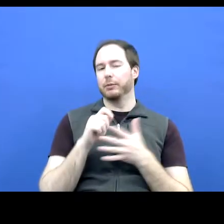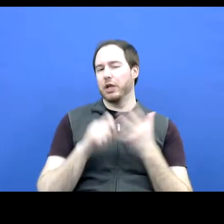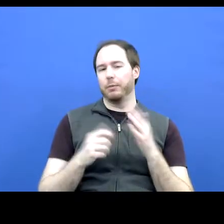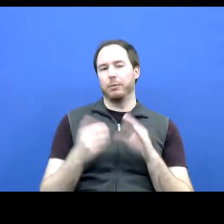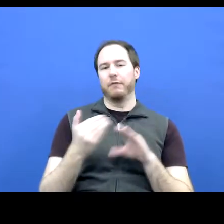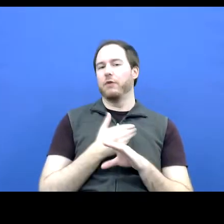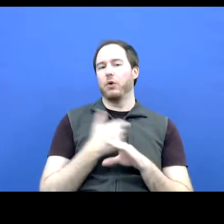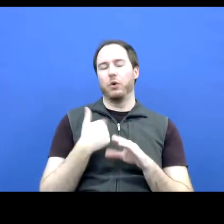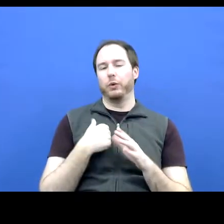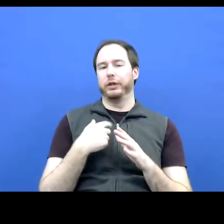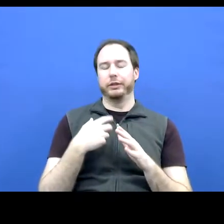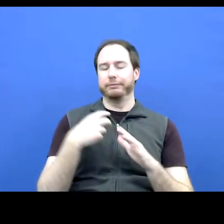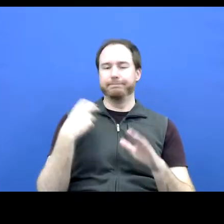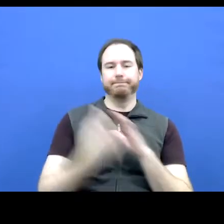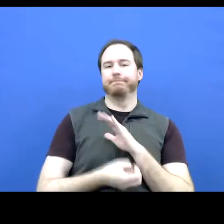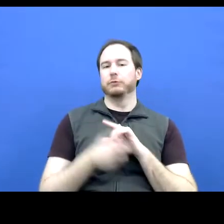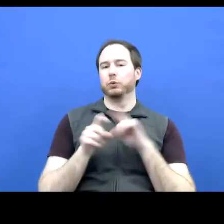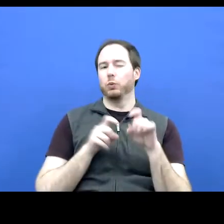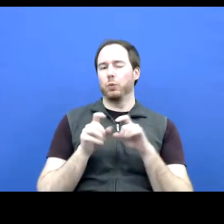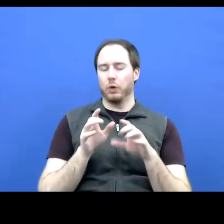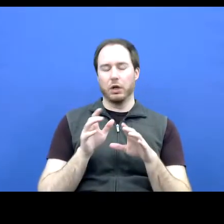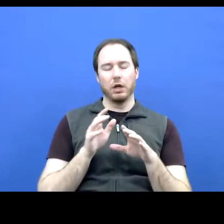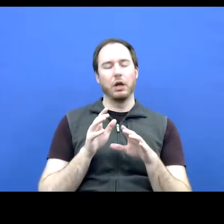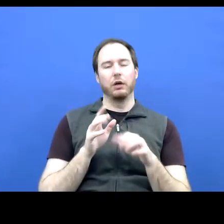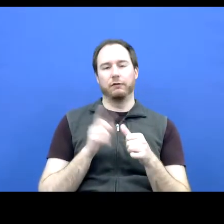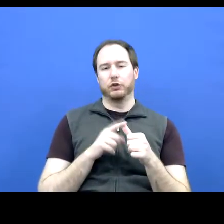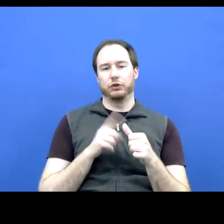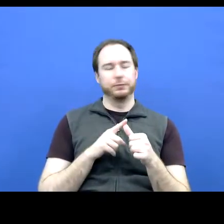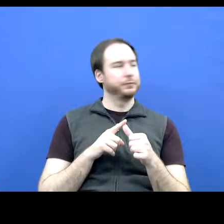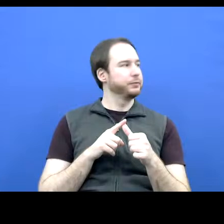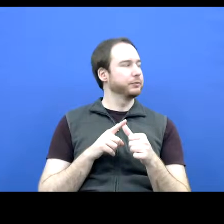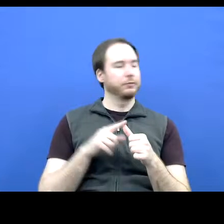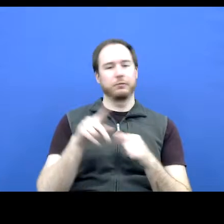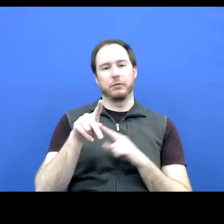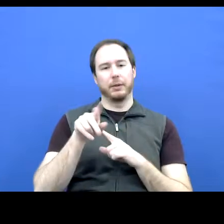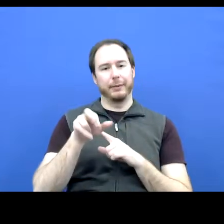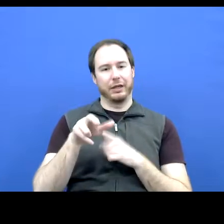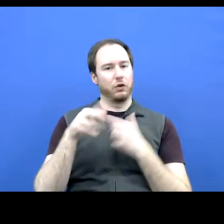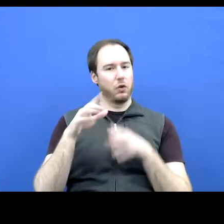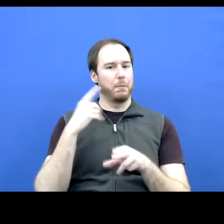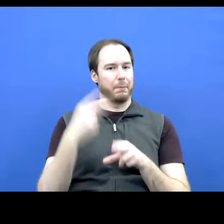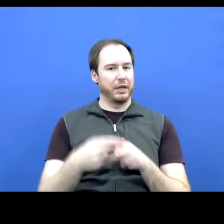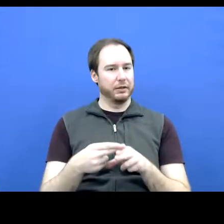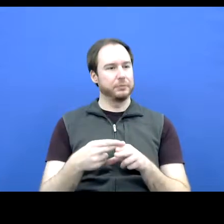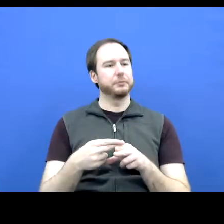we dig too deep into questions, but so a couple things Peter already mentioned.